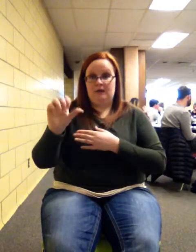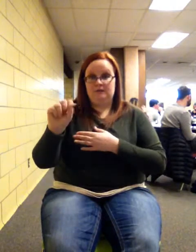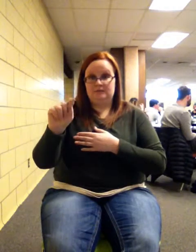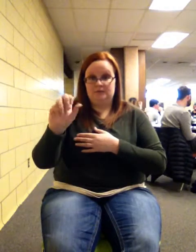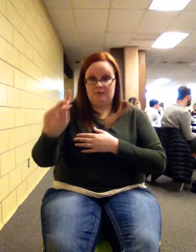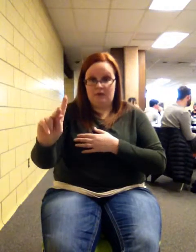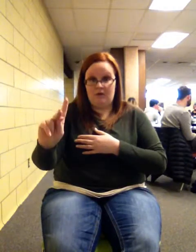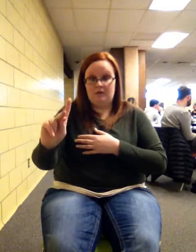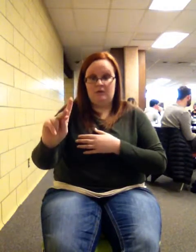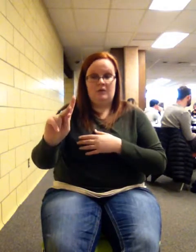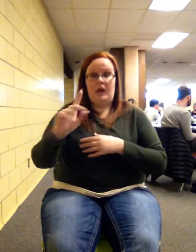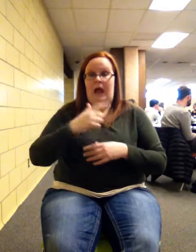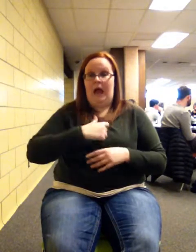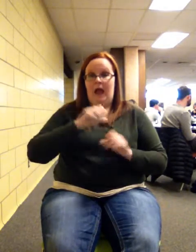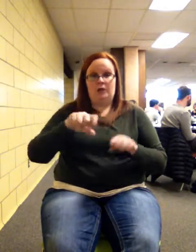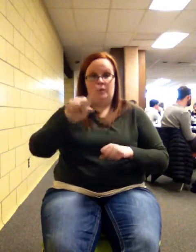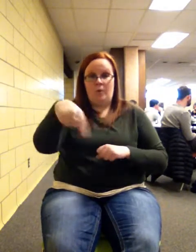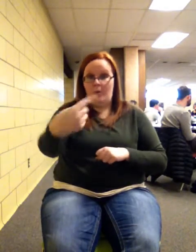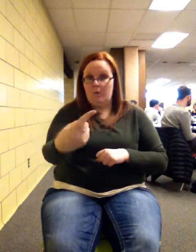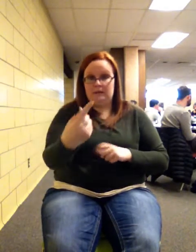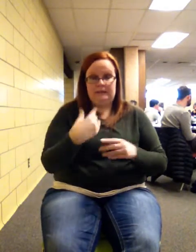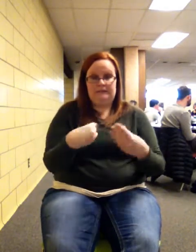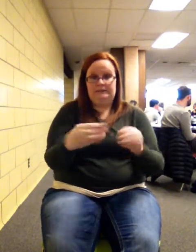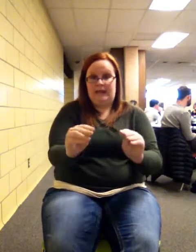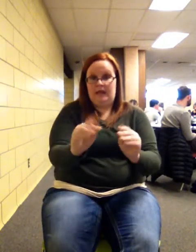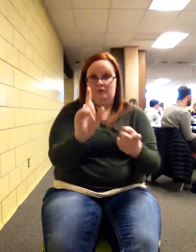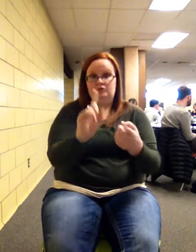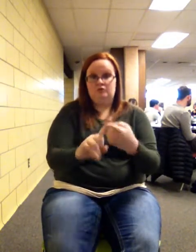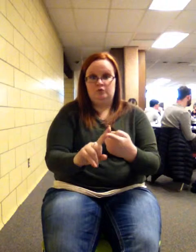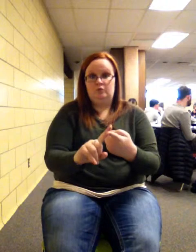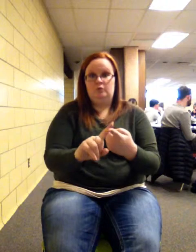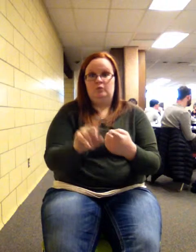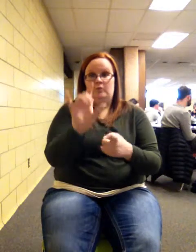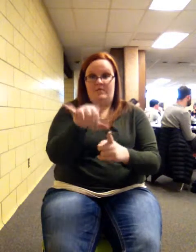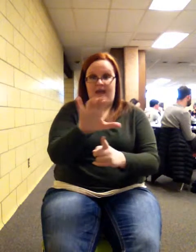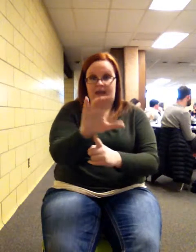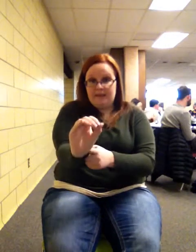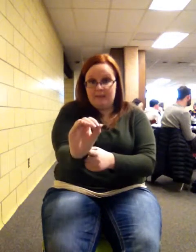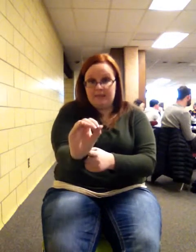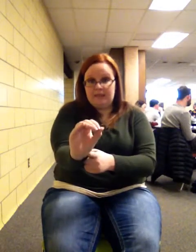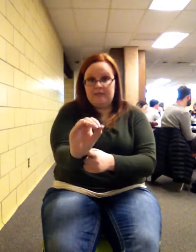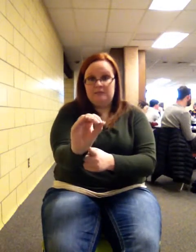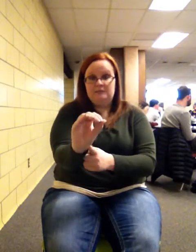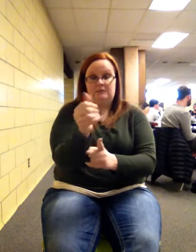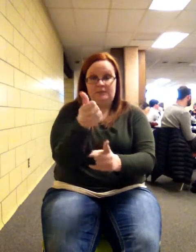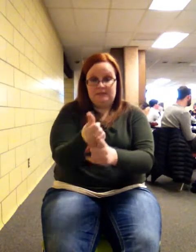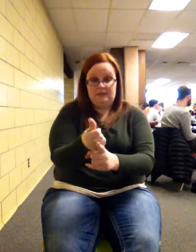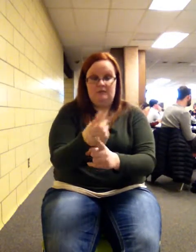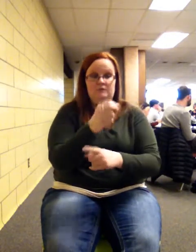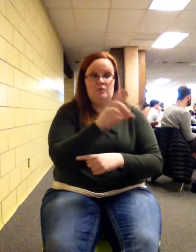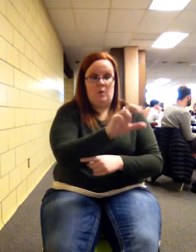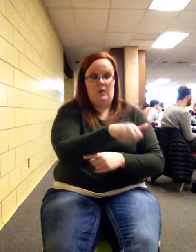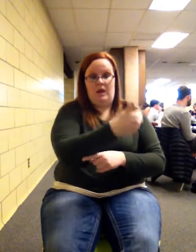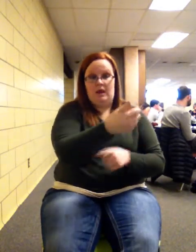company itself or another manager of that company that was already a stockholder. So then if that company had